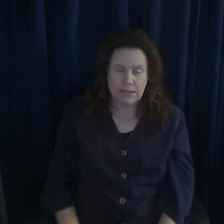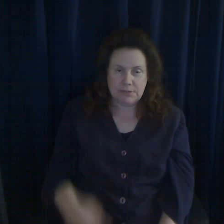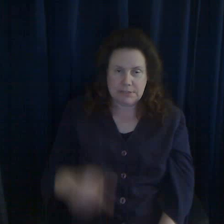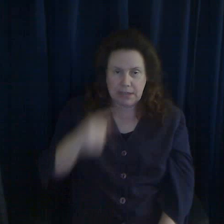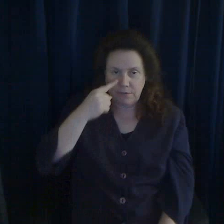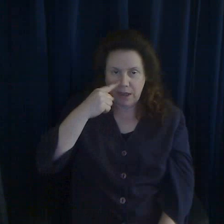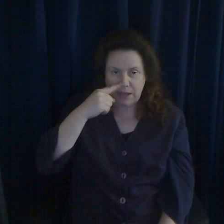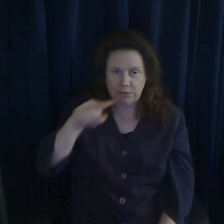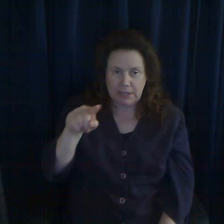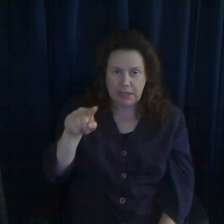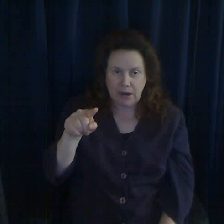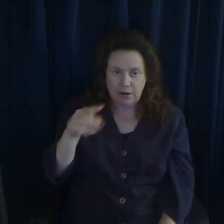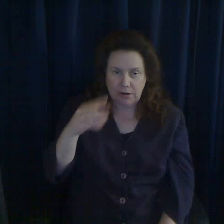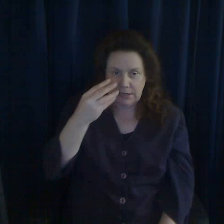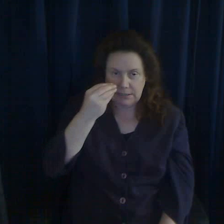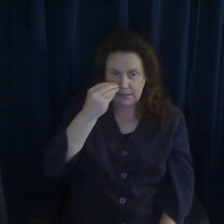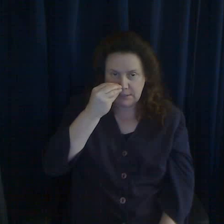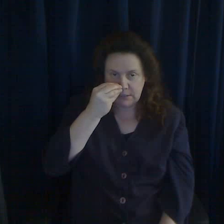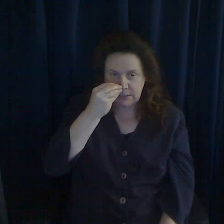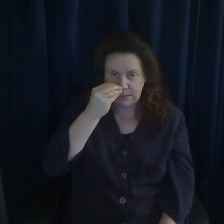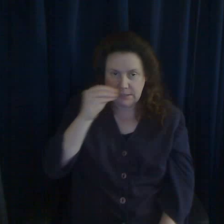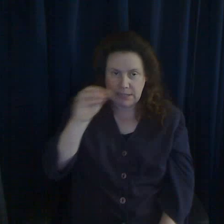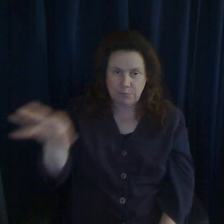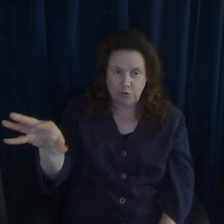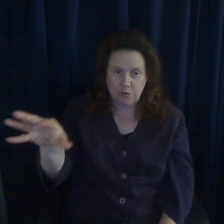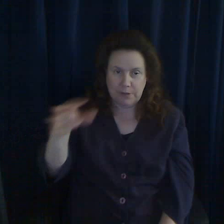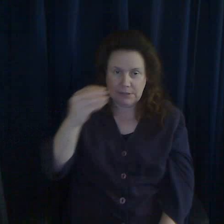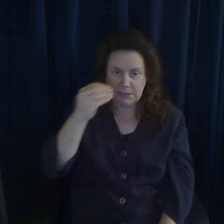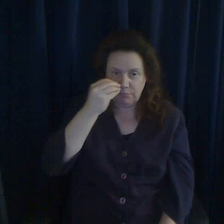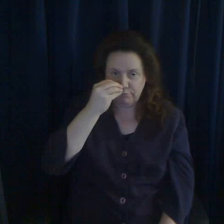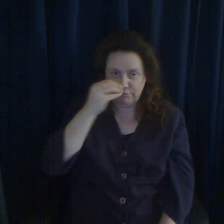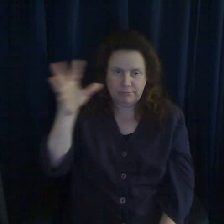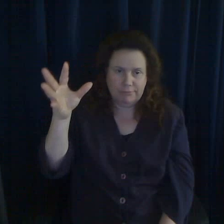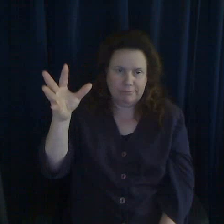Another sign for I don't care is the same movement.